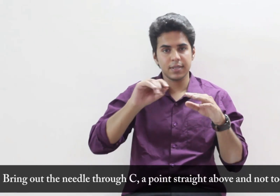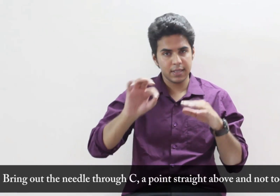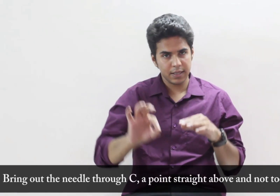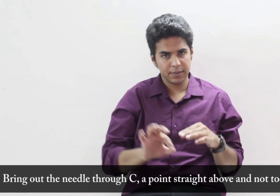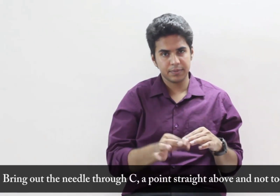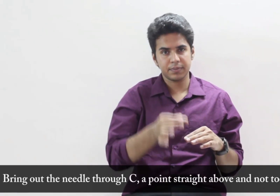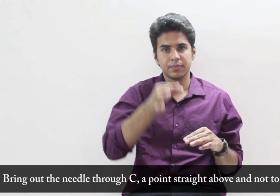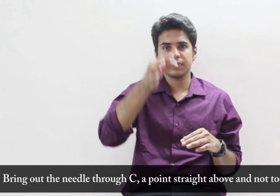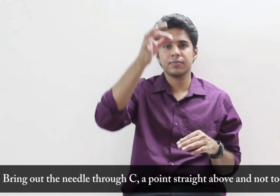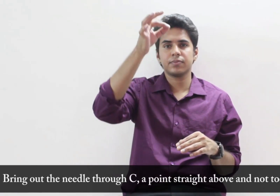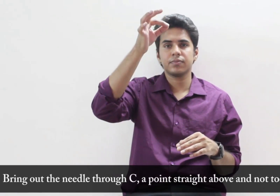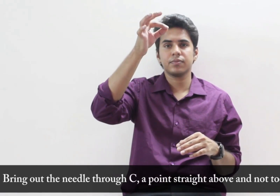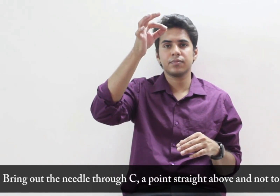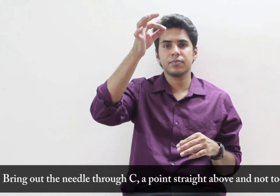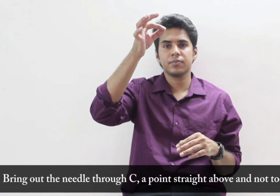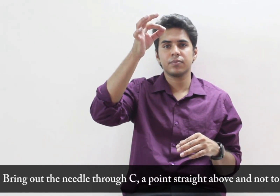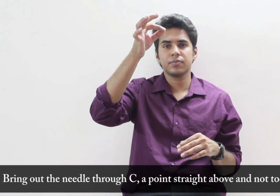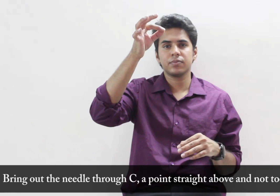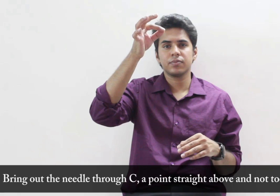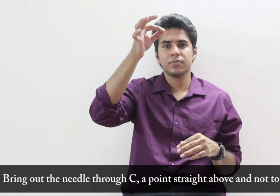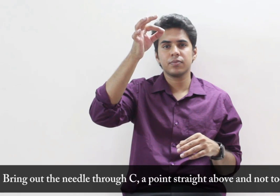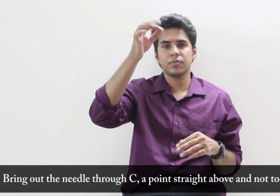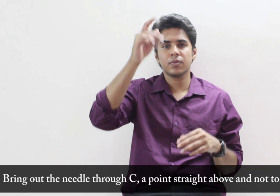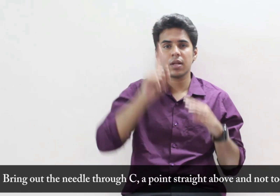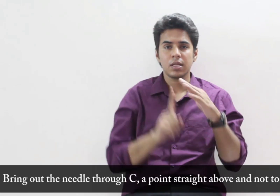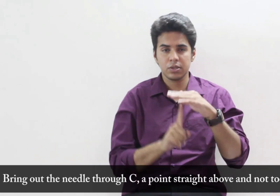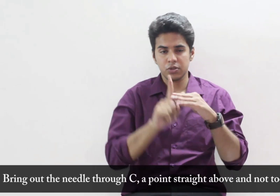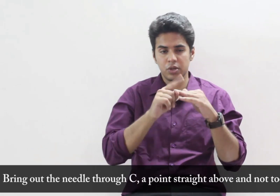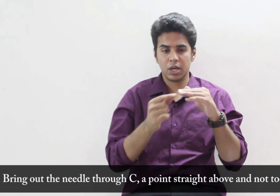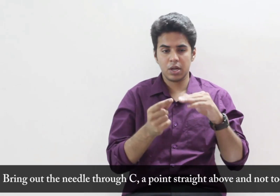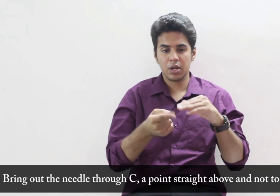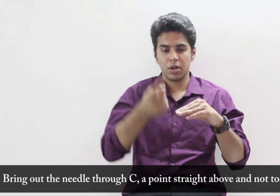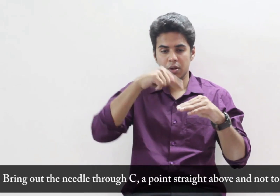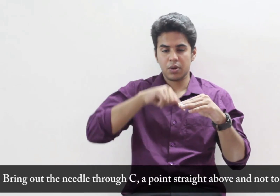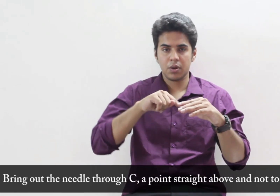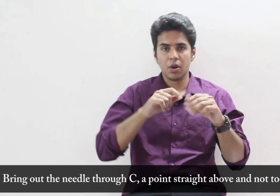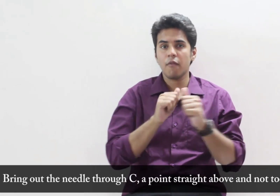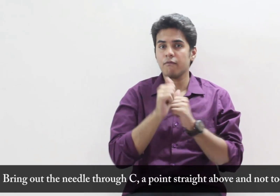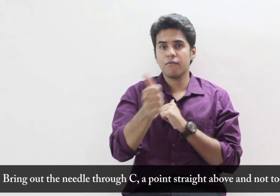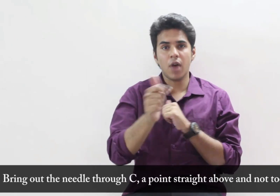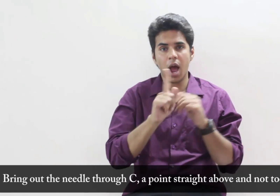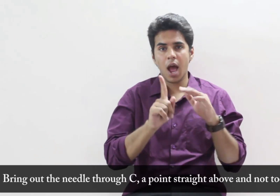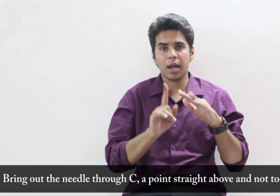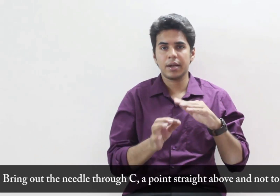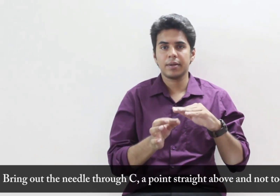Bring out the needle through C, a point straight above and not too far from B.